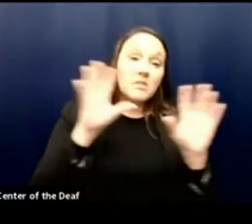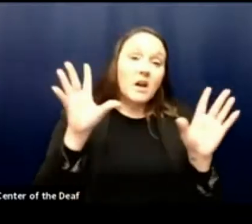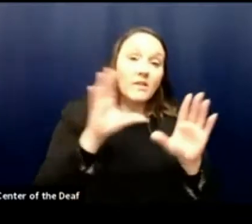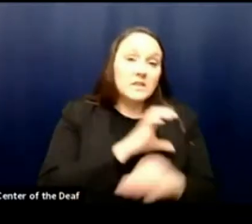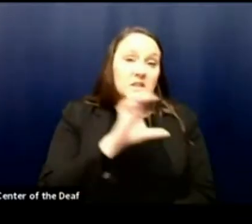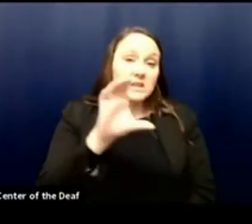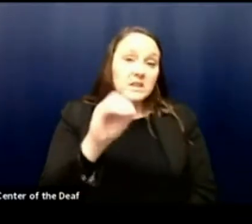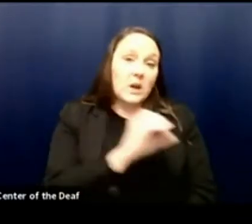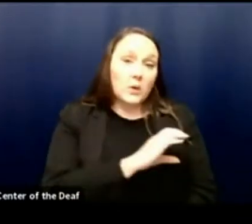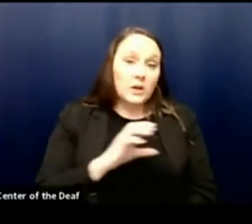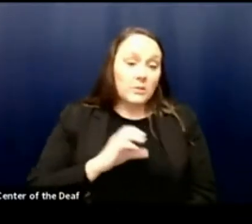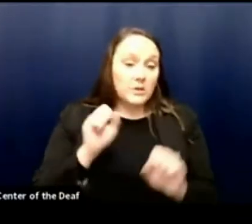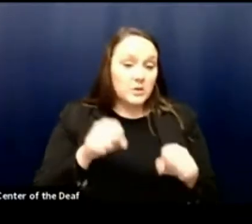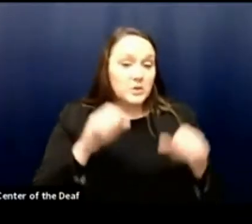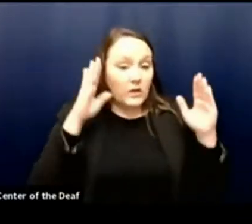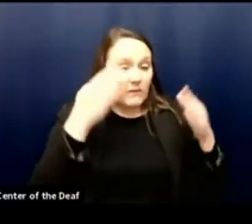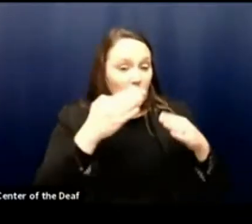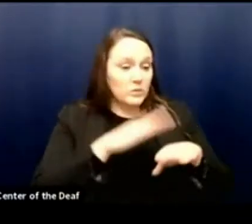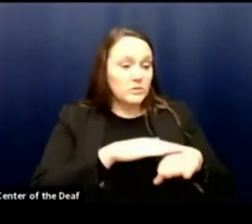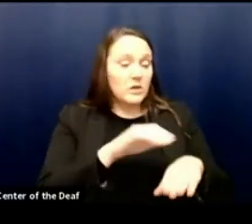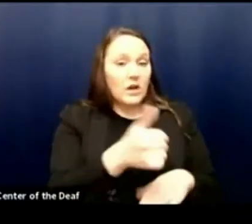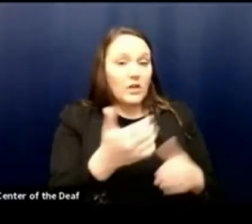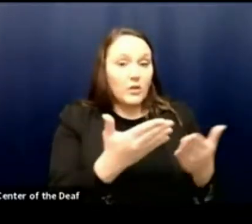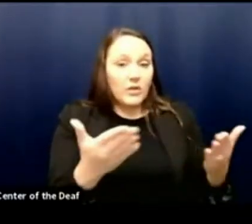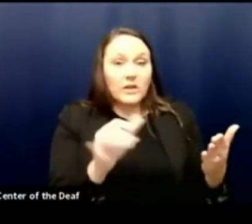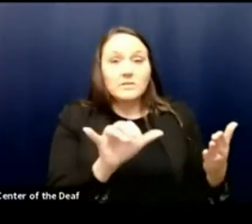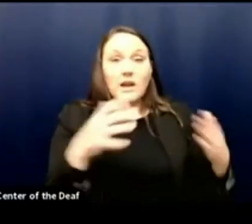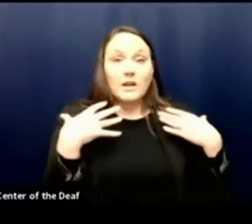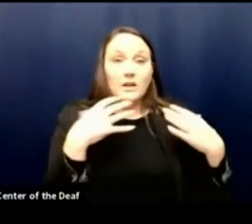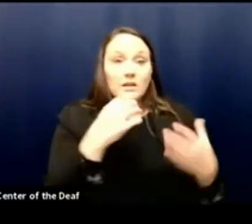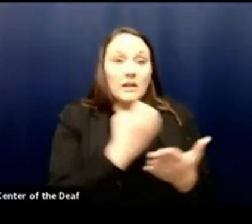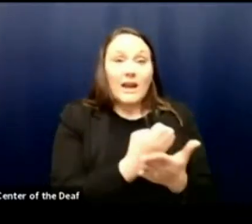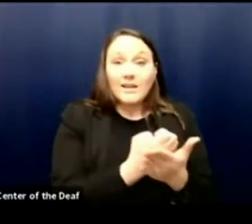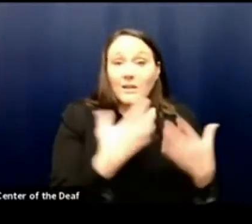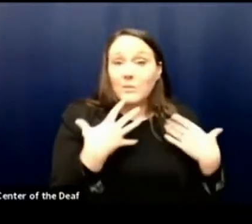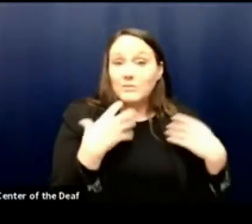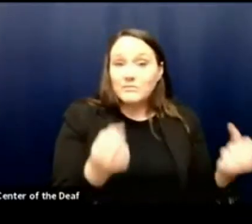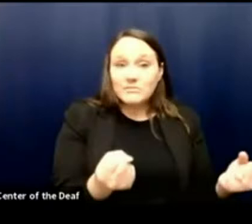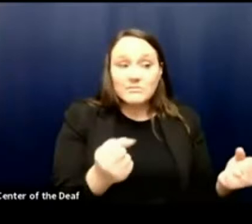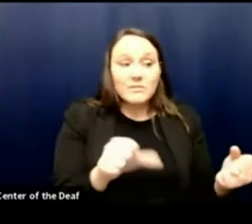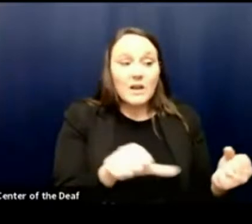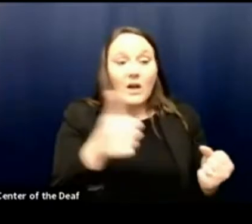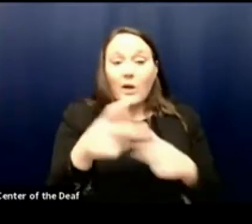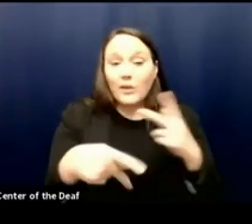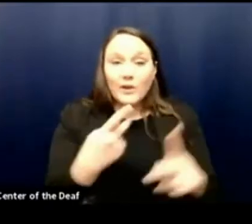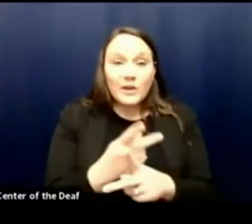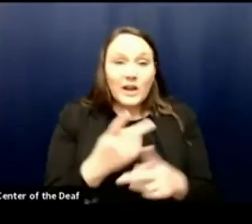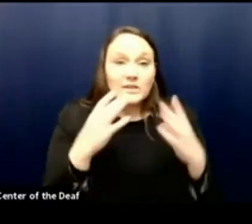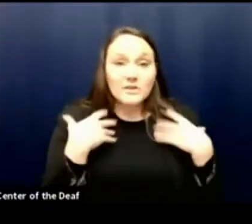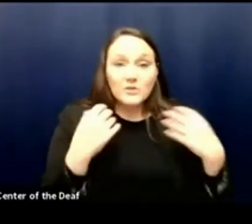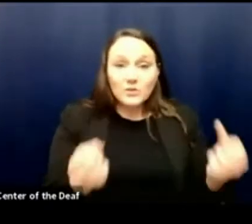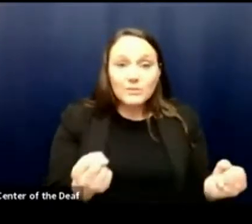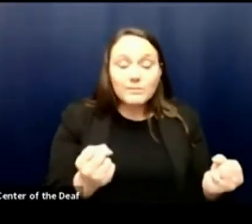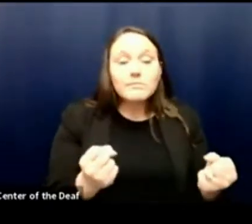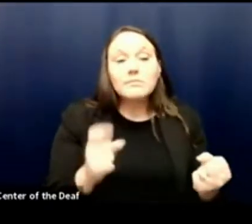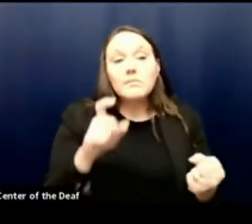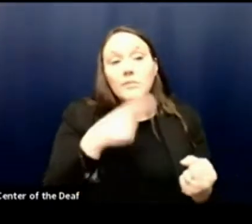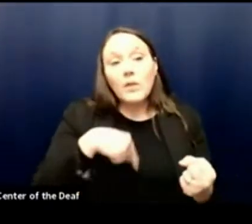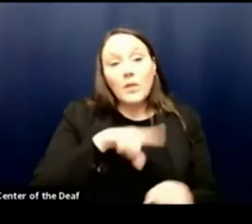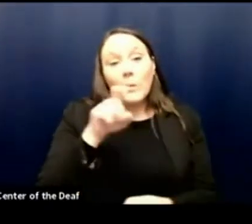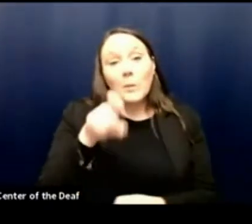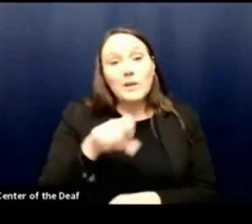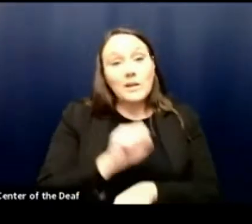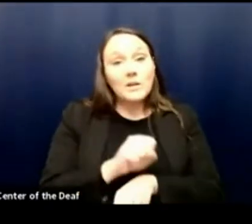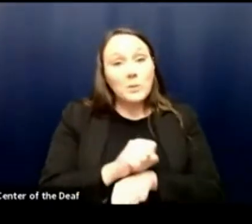focus on, such as recovery, economic recovery, and other types of recovery that we need to be working on